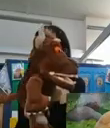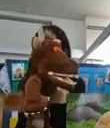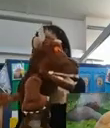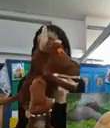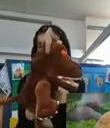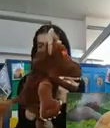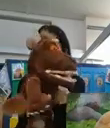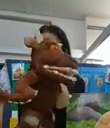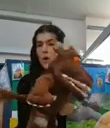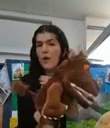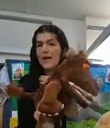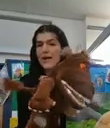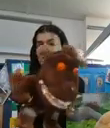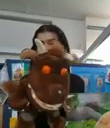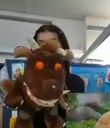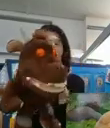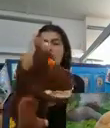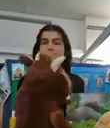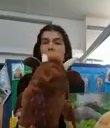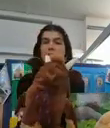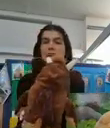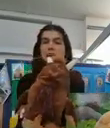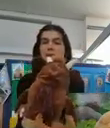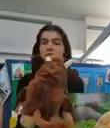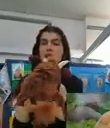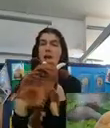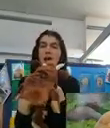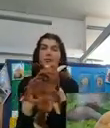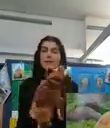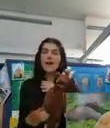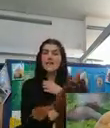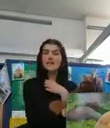said, and quick as the wind, he turned and fled.